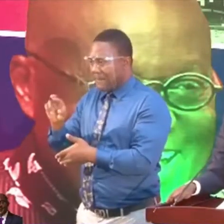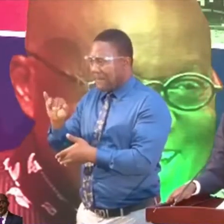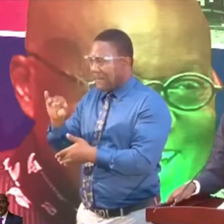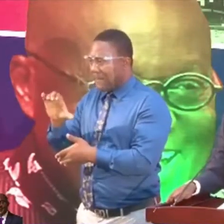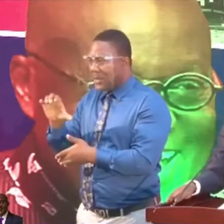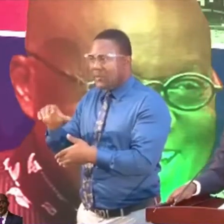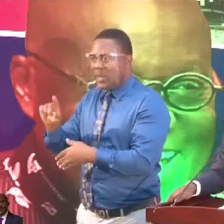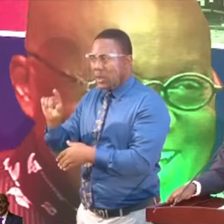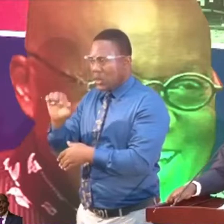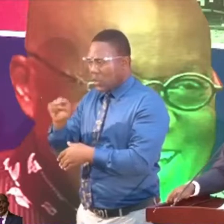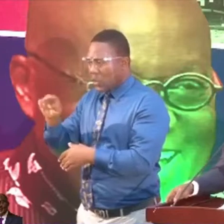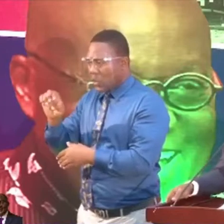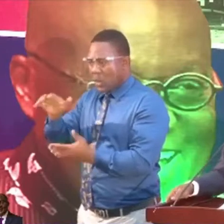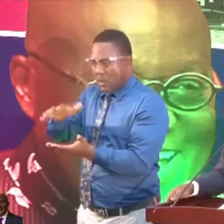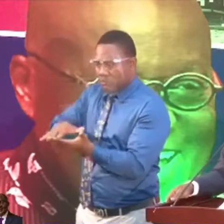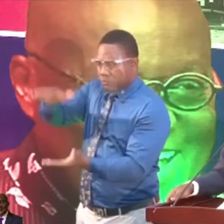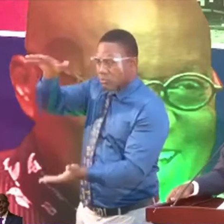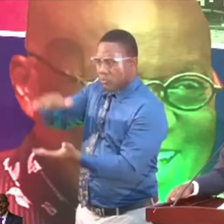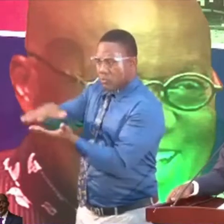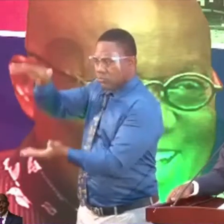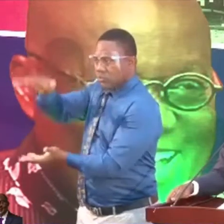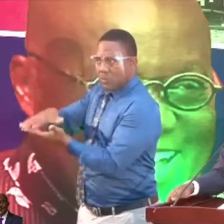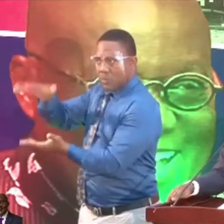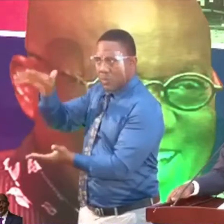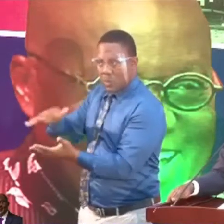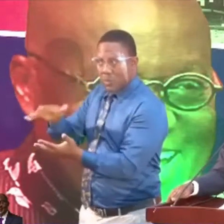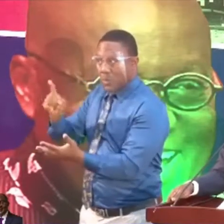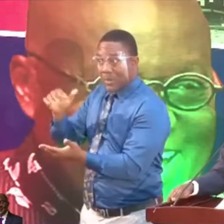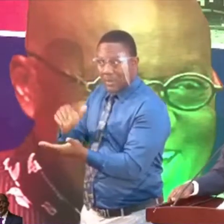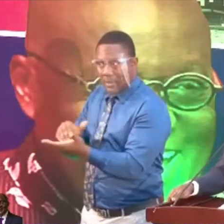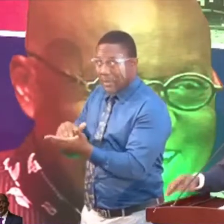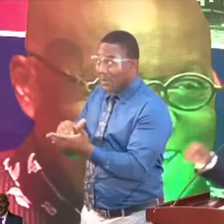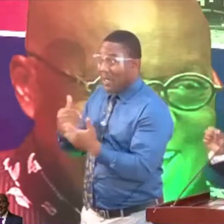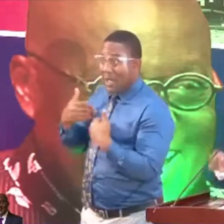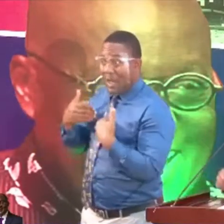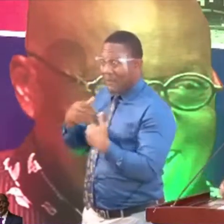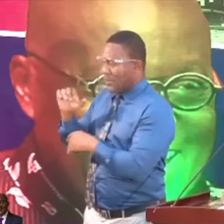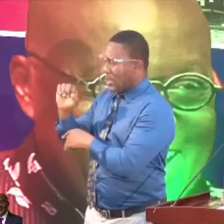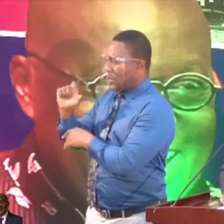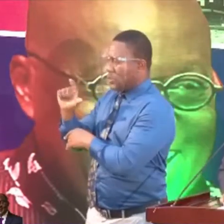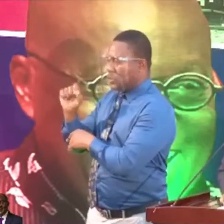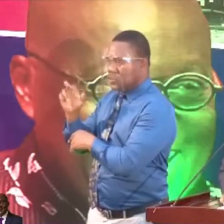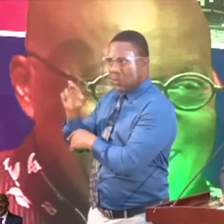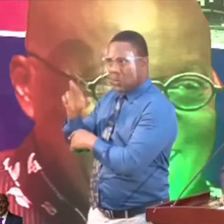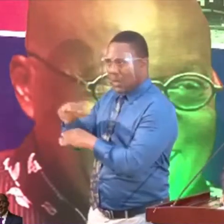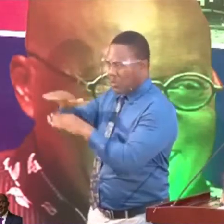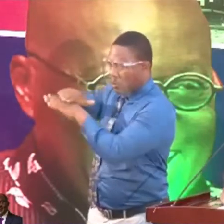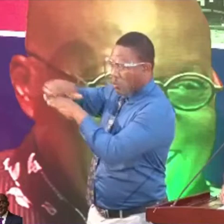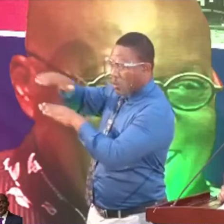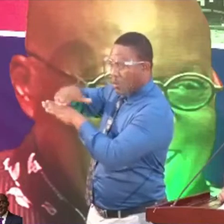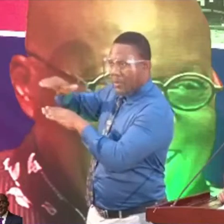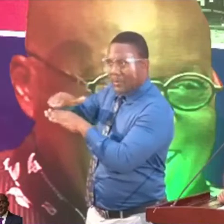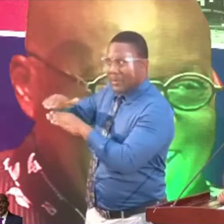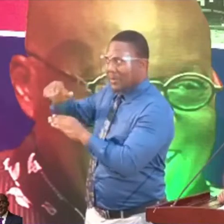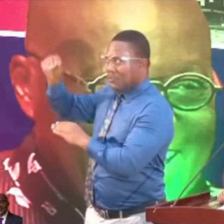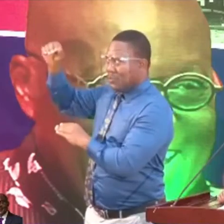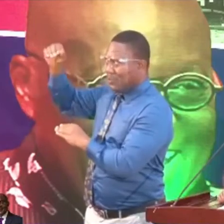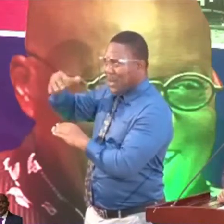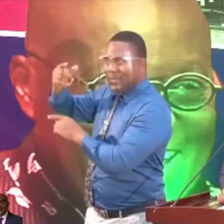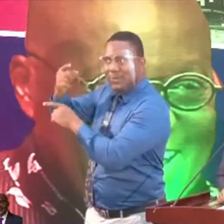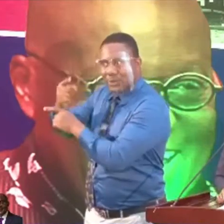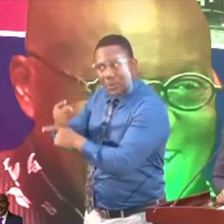dryers, laboratories, and solar power, which are directly under the One District, One Warehouse initiative.